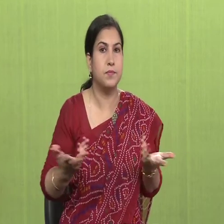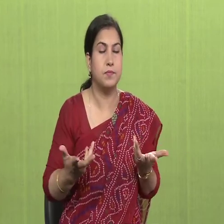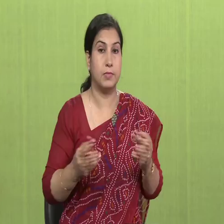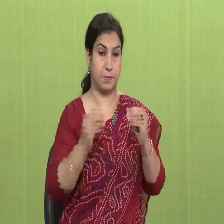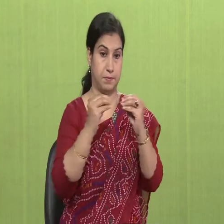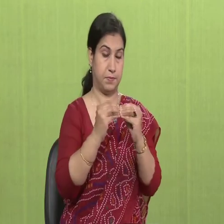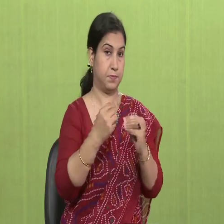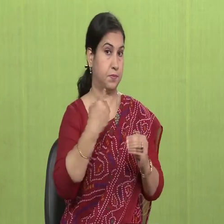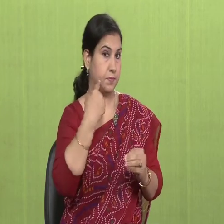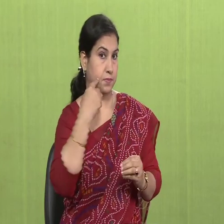biodiversity